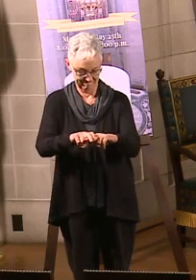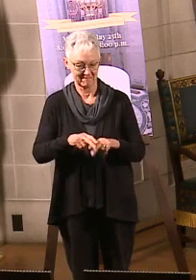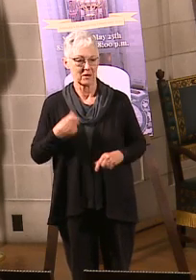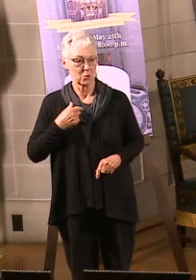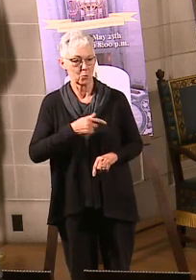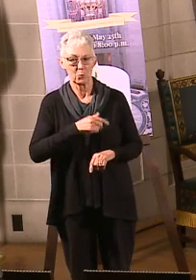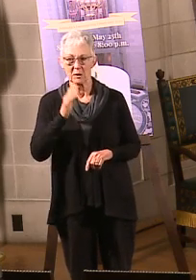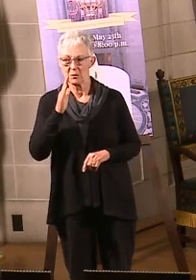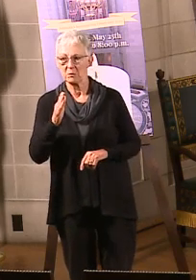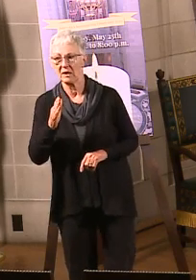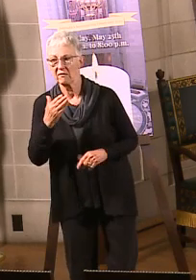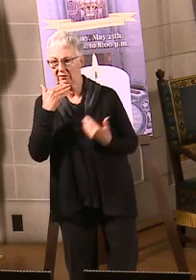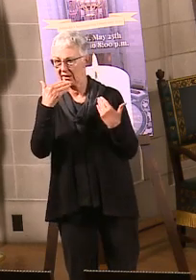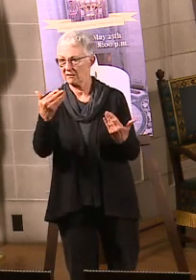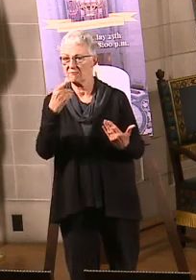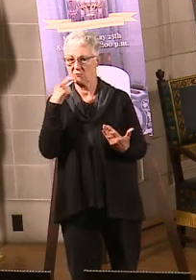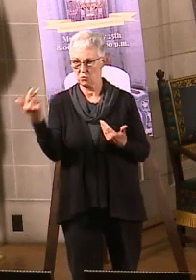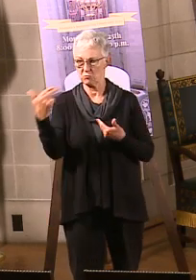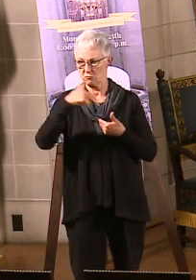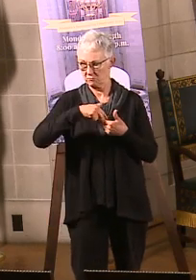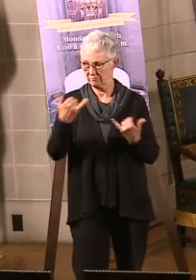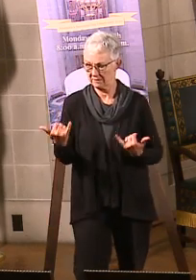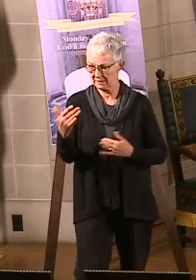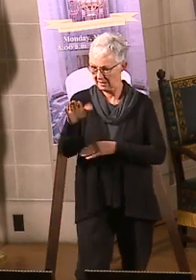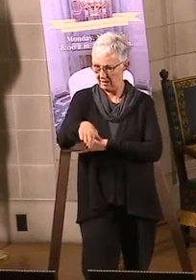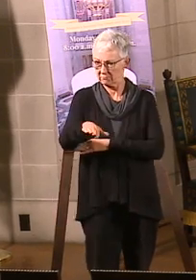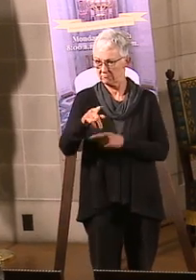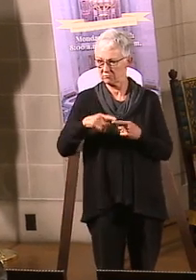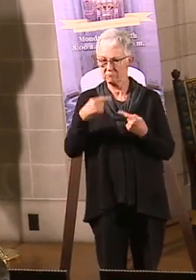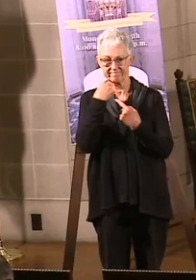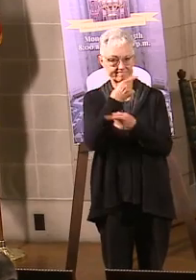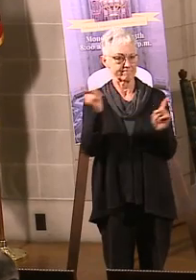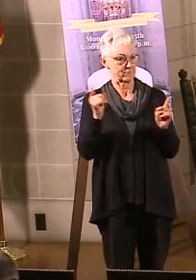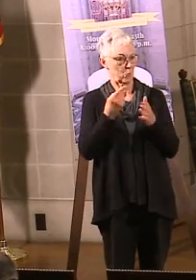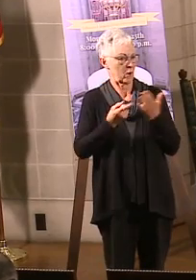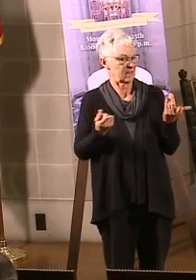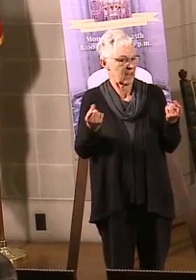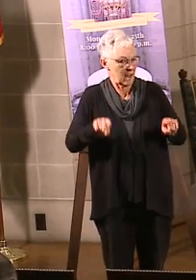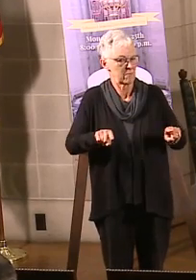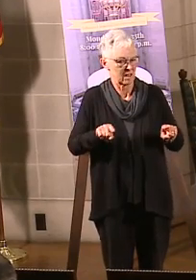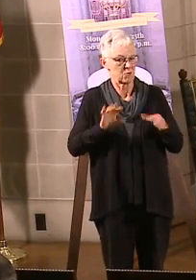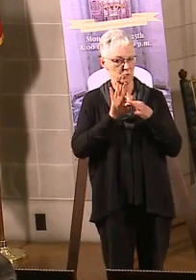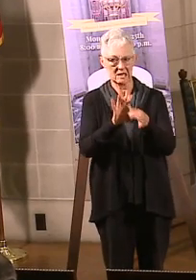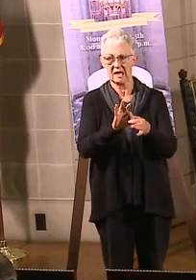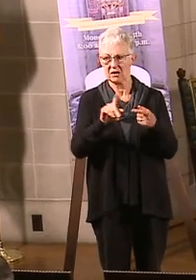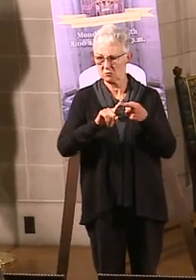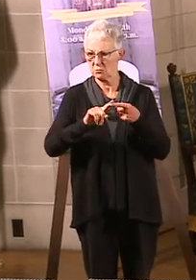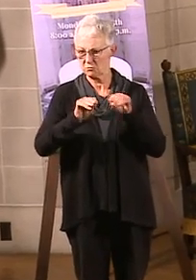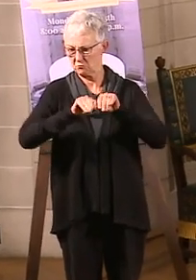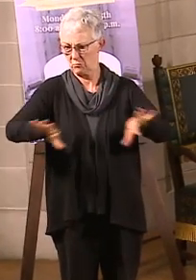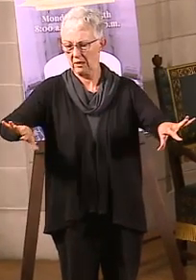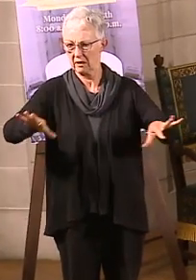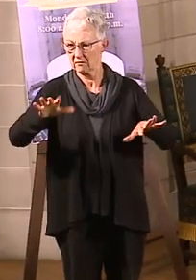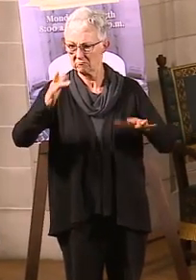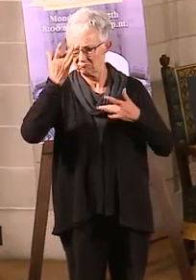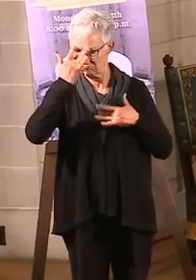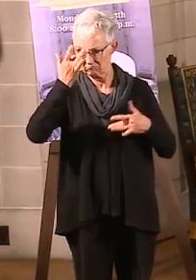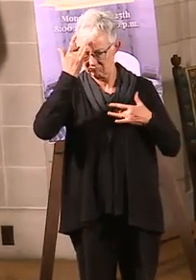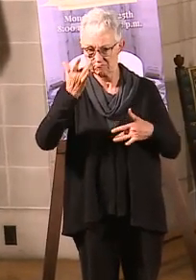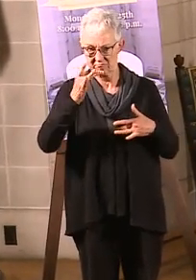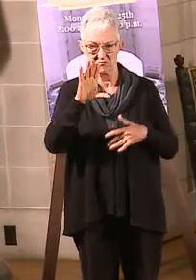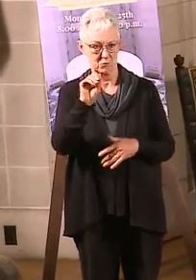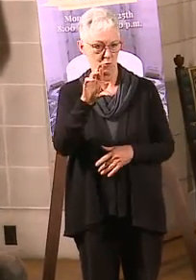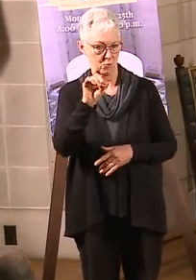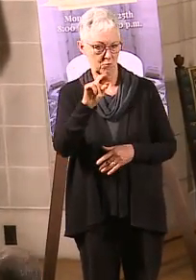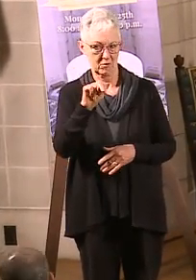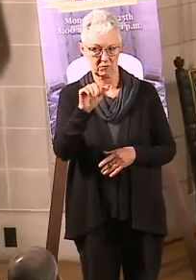this briefing with regard to what the state is doing to slow the spread of coronavirus in Nebraska. And we have a number of different items today, so we'll jump